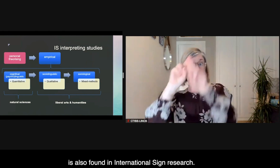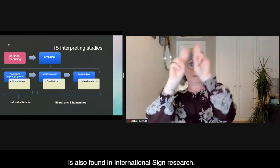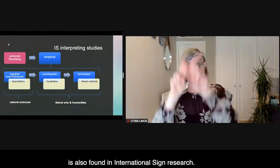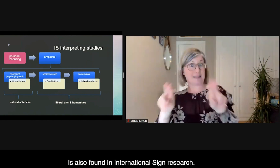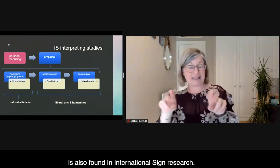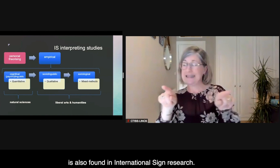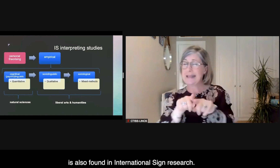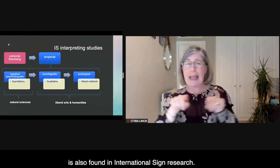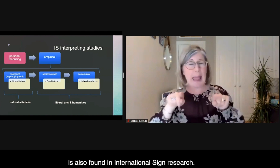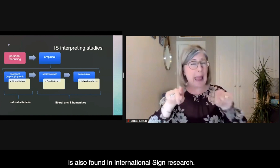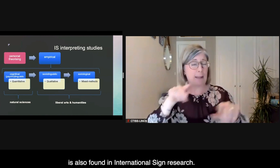research.